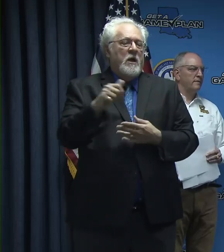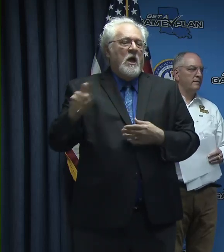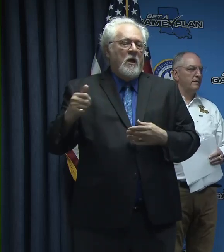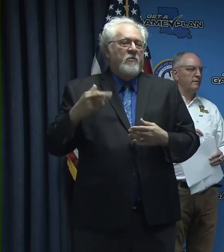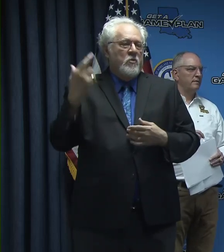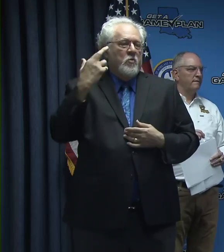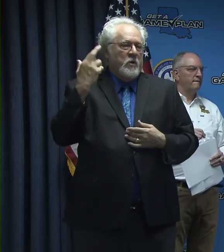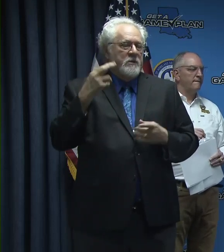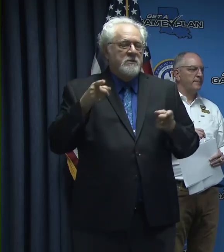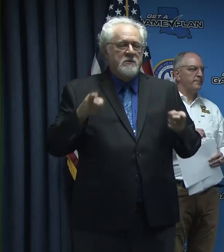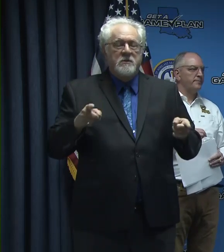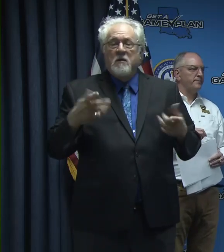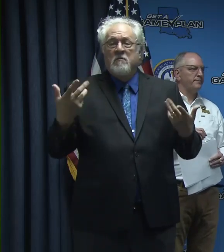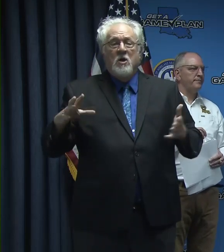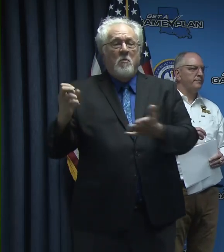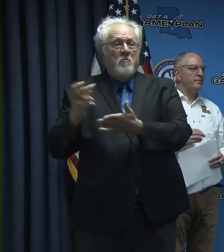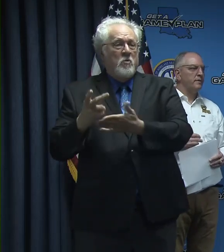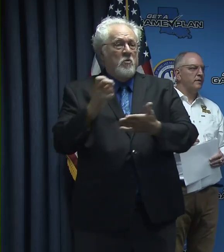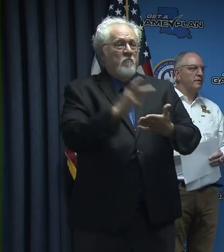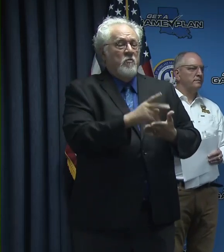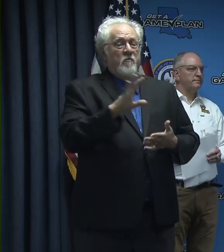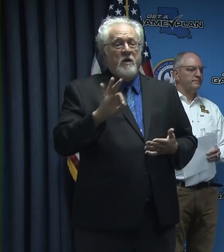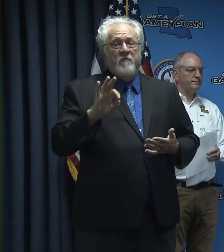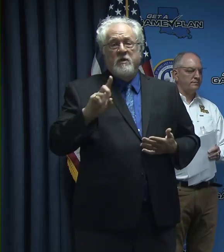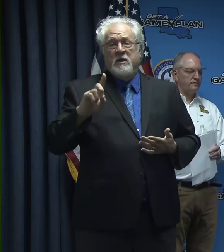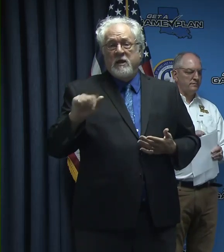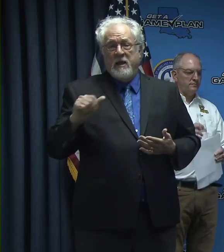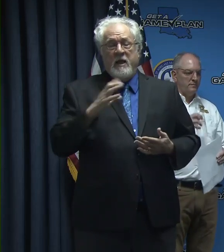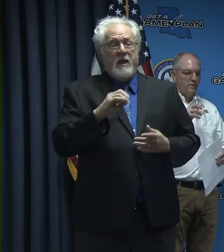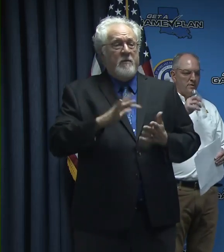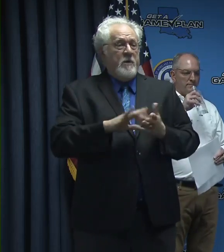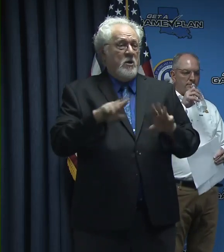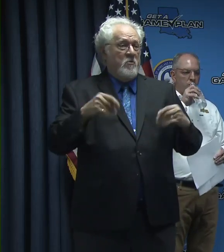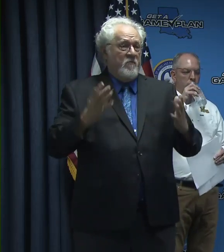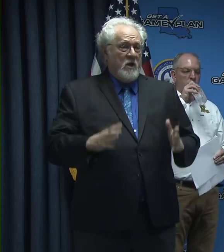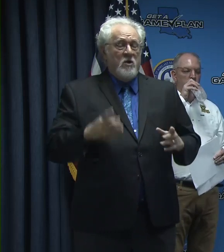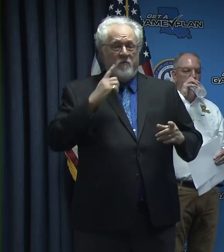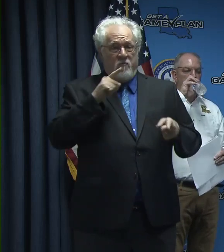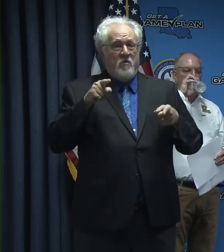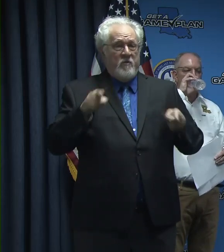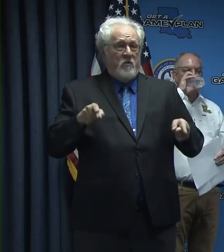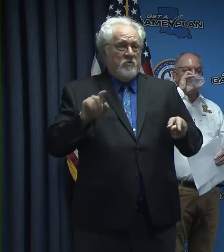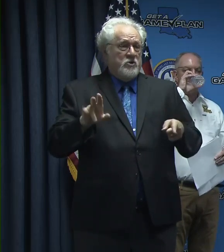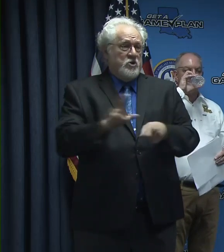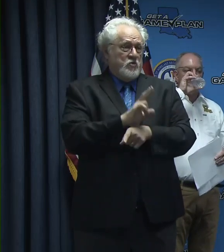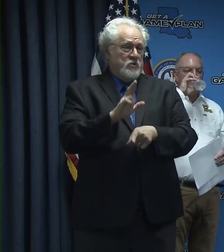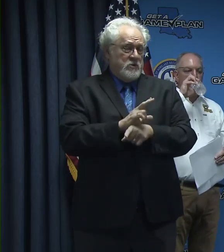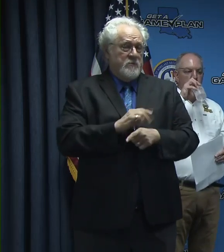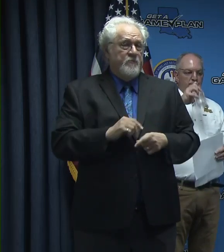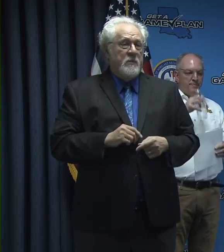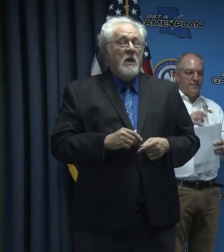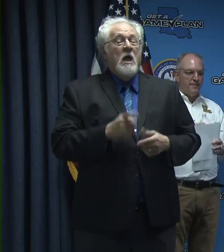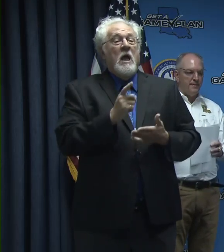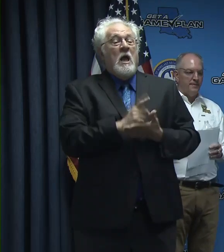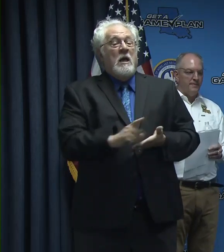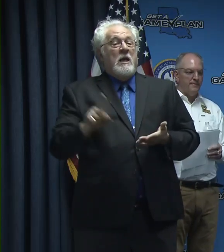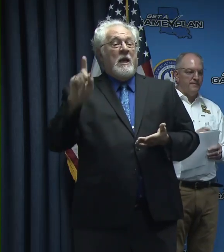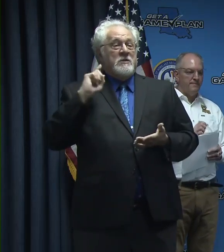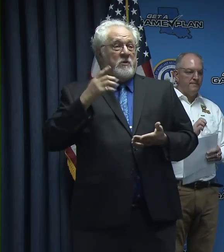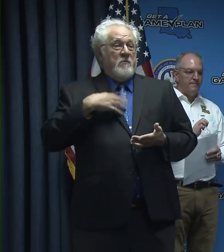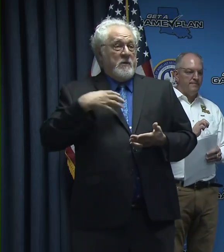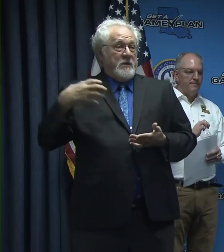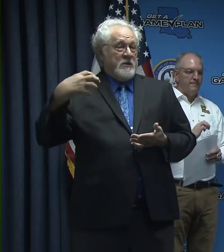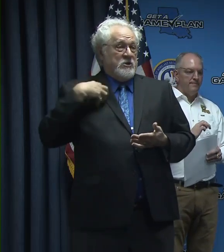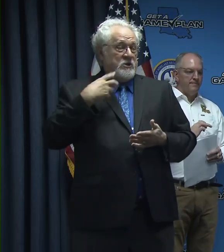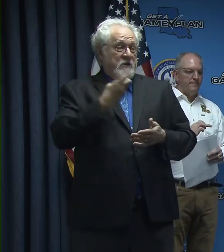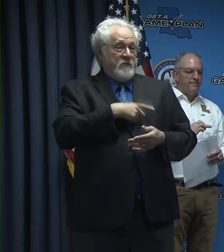conditions, and have been approved by the FDA and medical providers for those use. Last week, my Chief Deputy